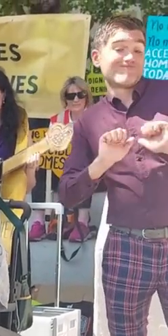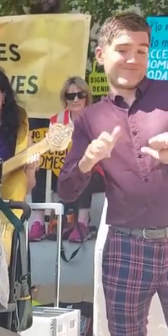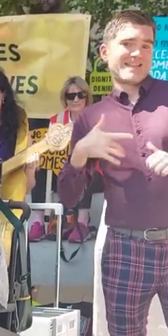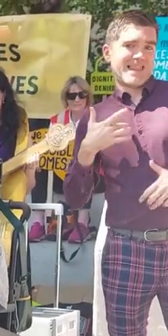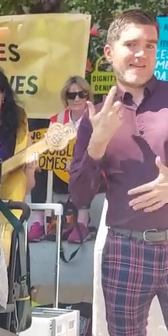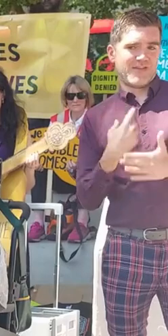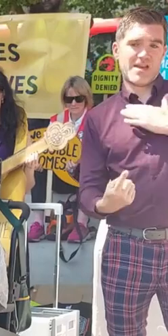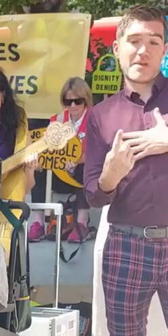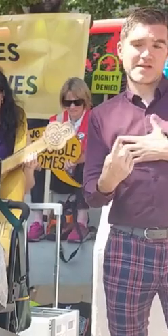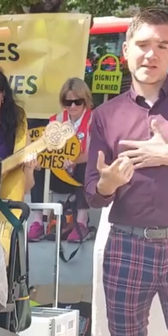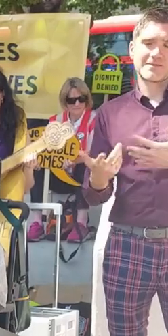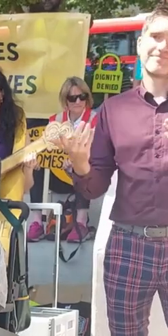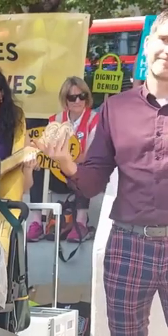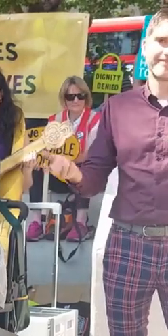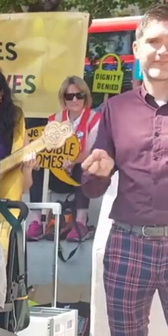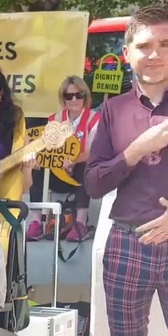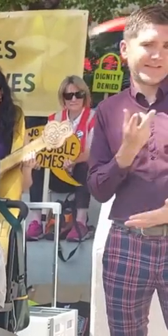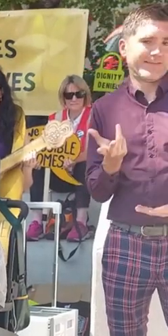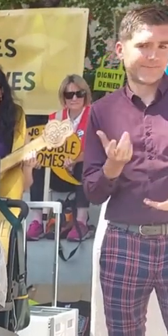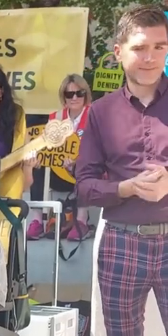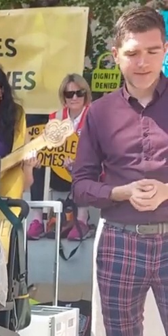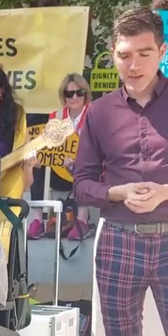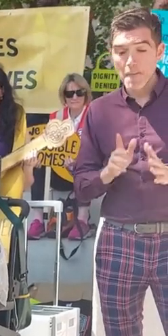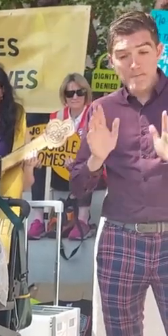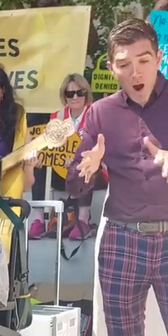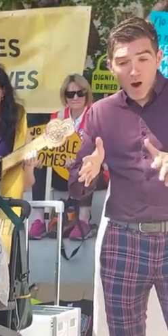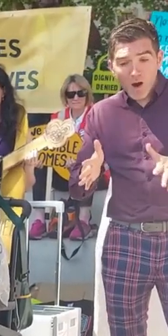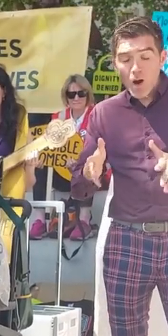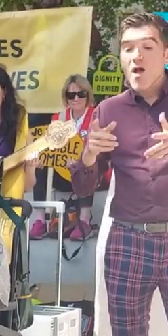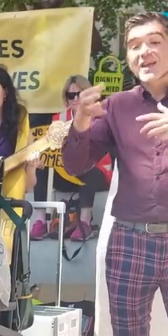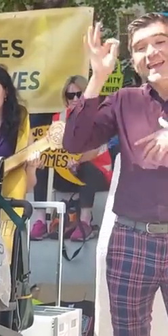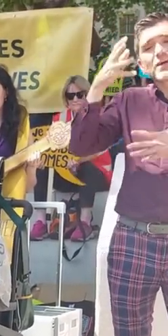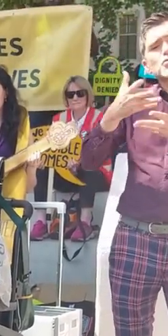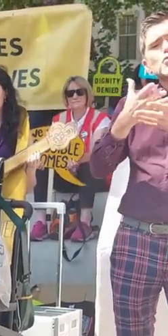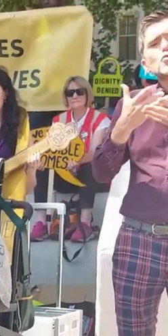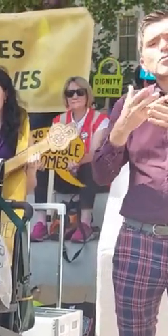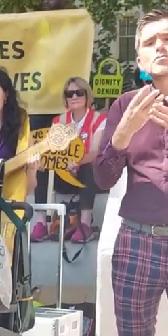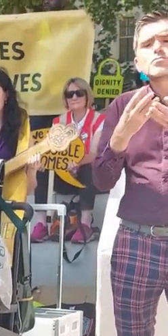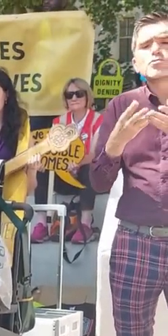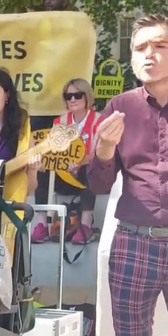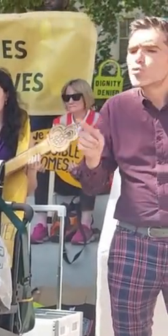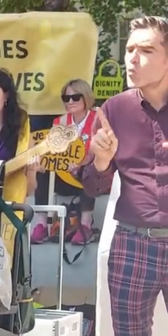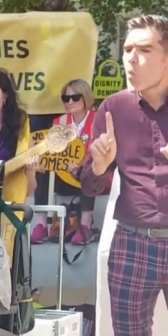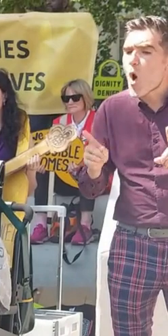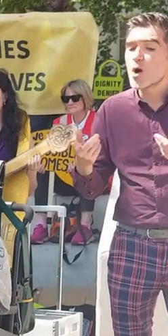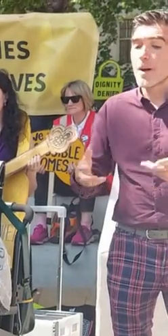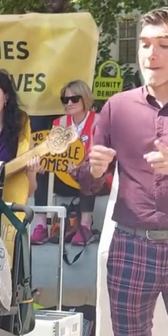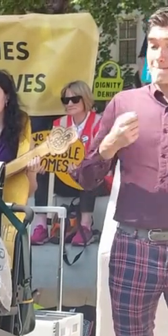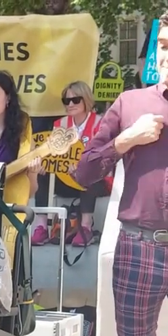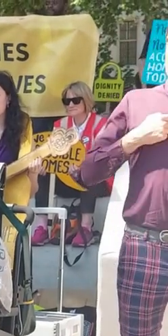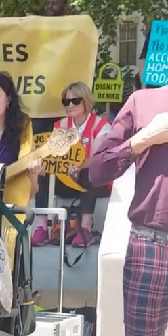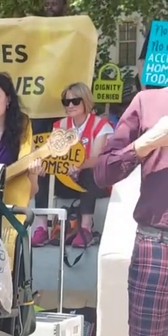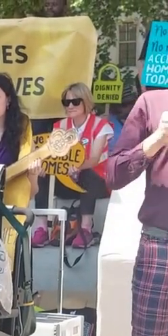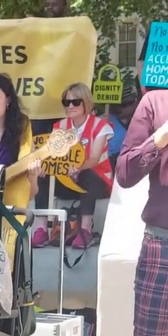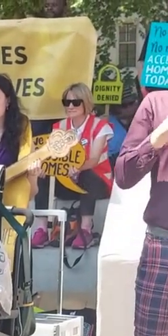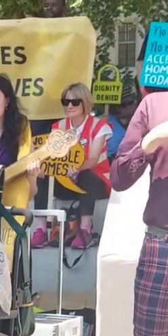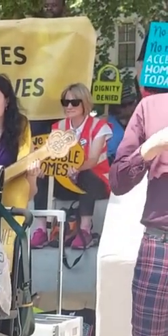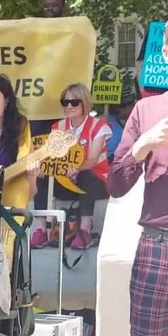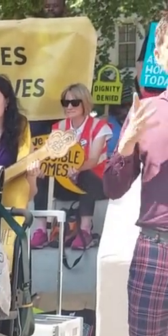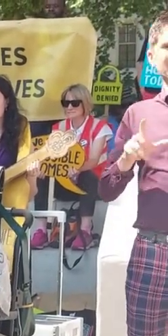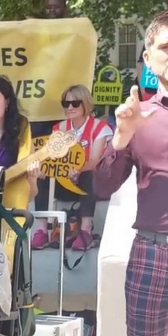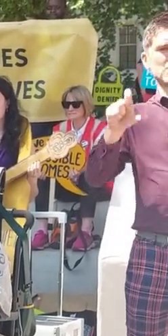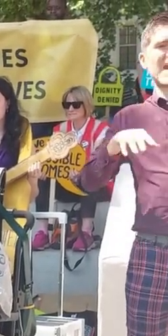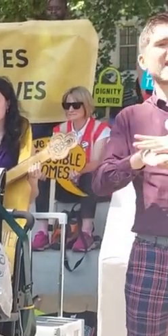is also pretty ironic. The council's solution was to place my PAs and me